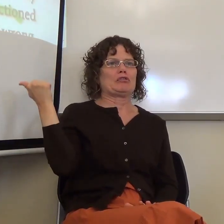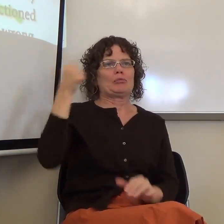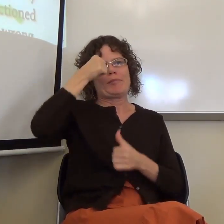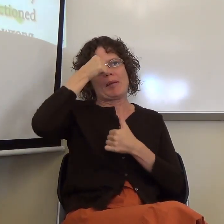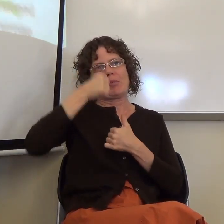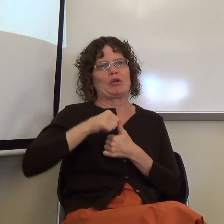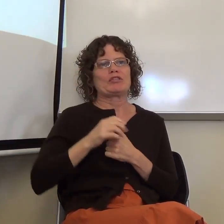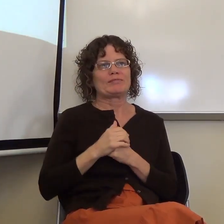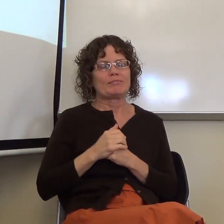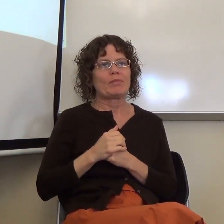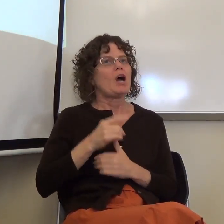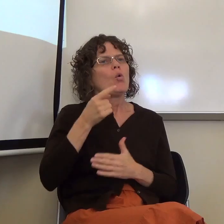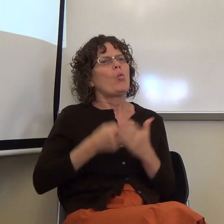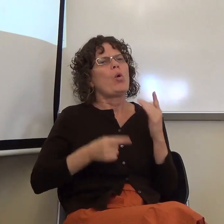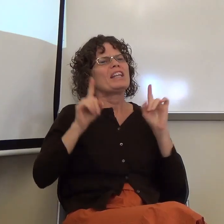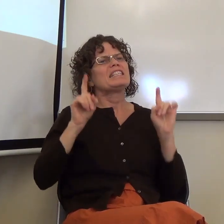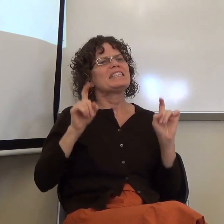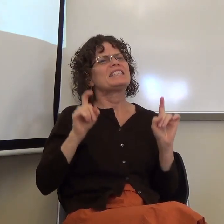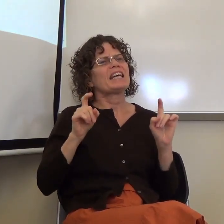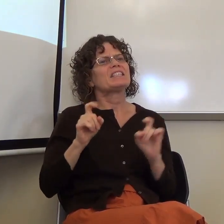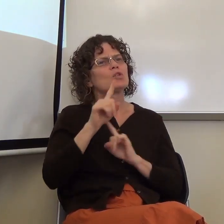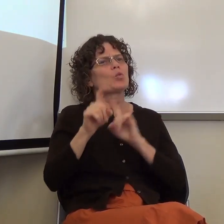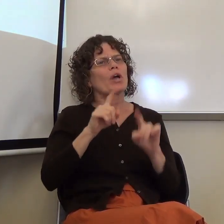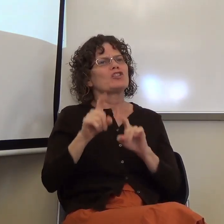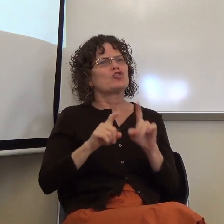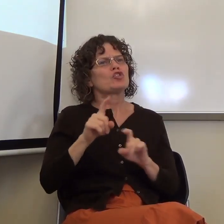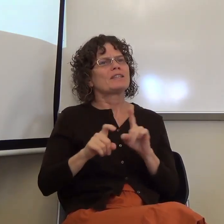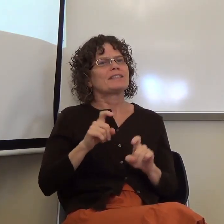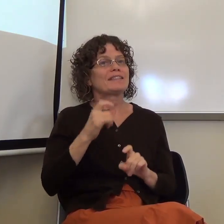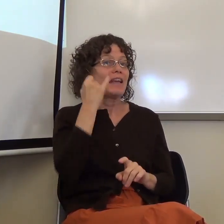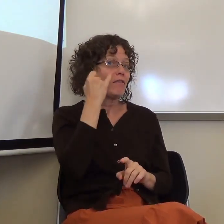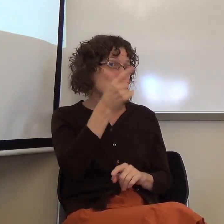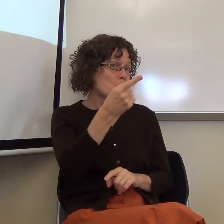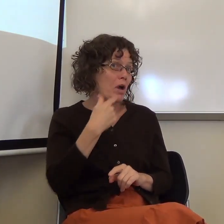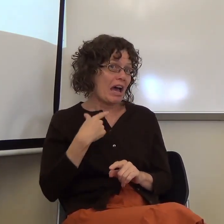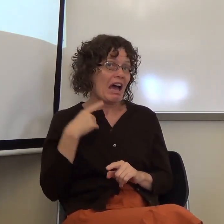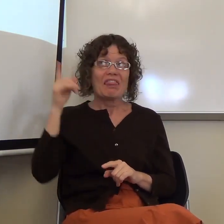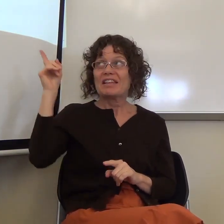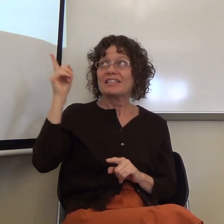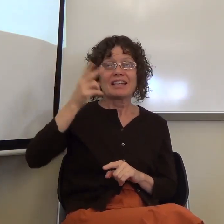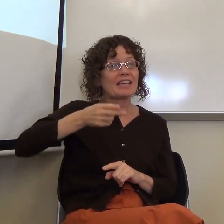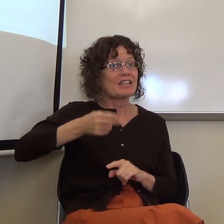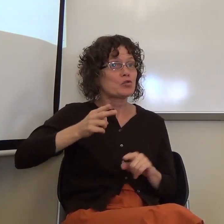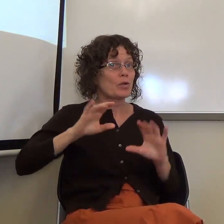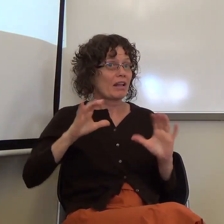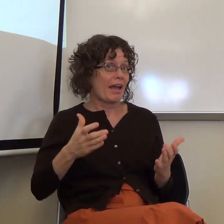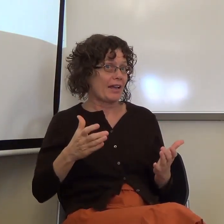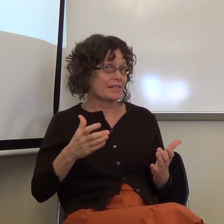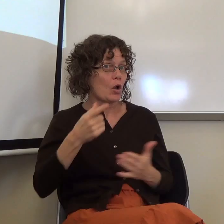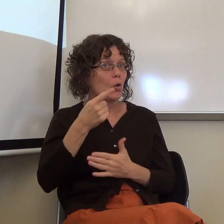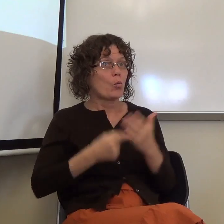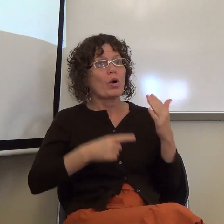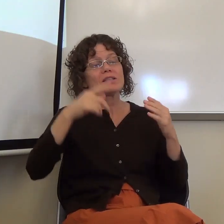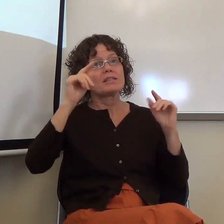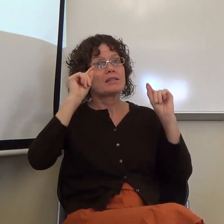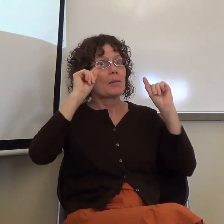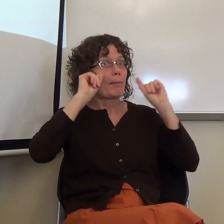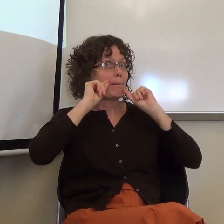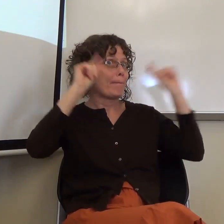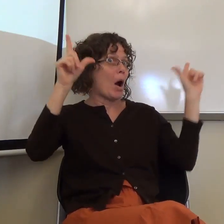What test questions, if you had this in a history class, what's the pop quiz question going to be on